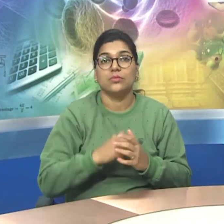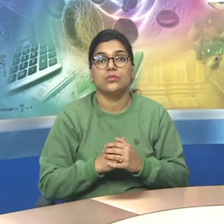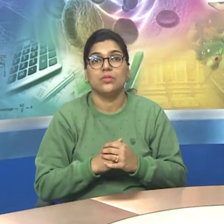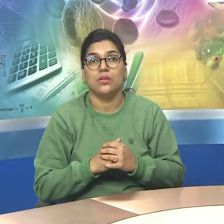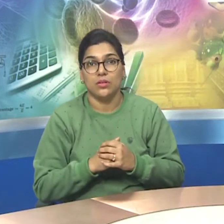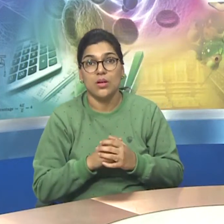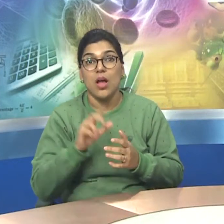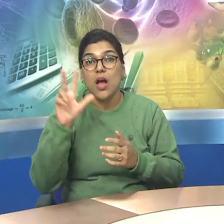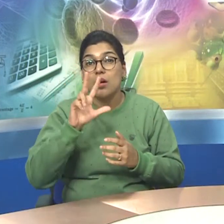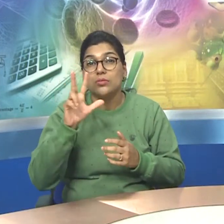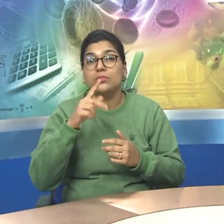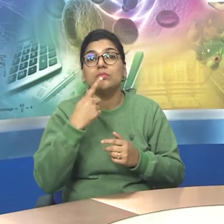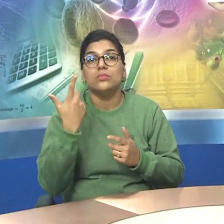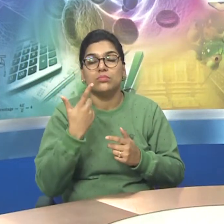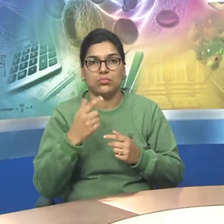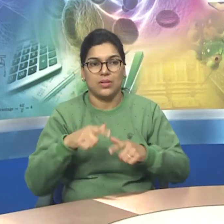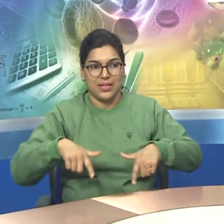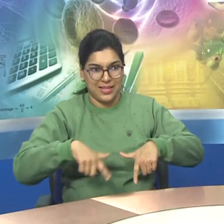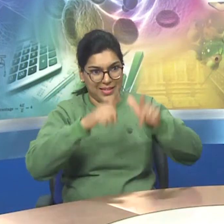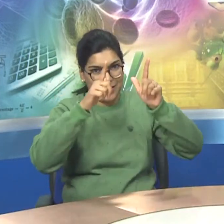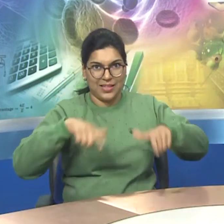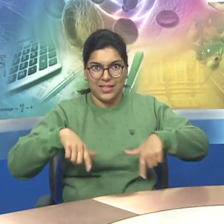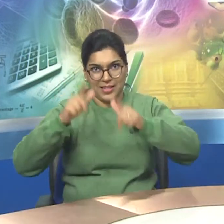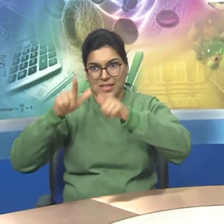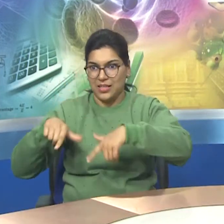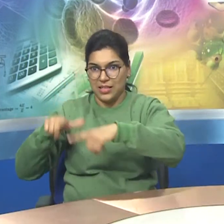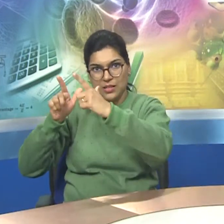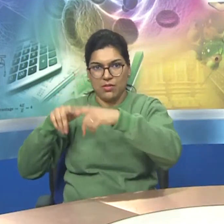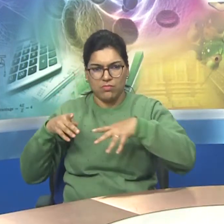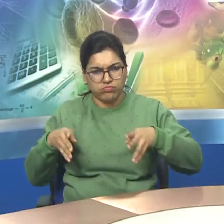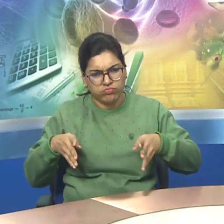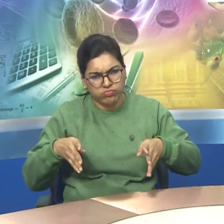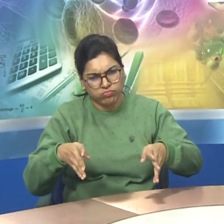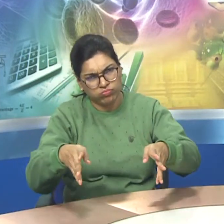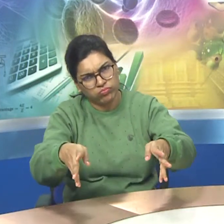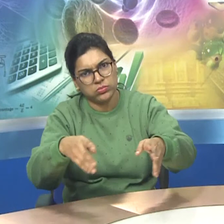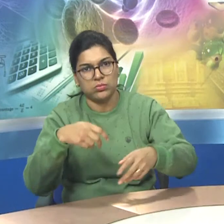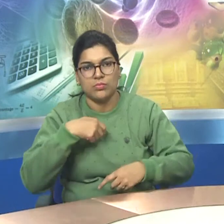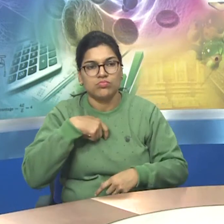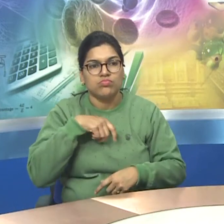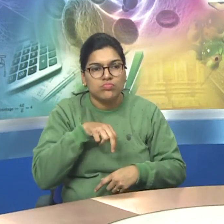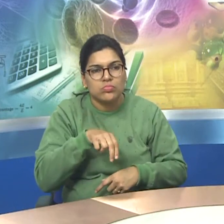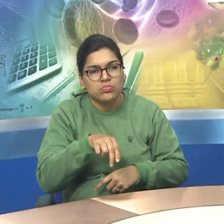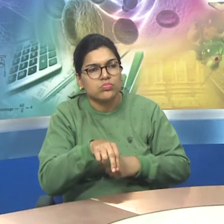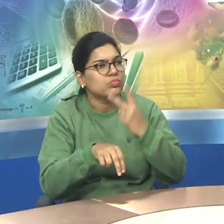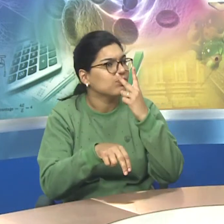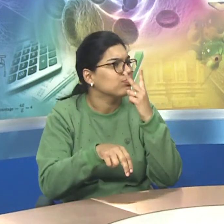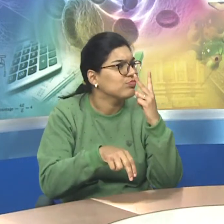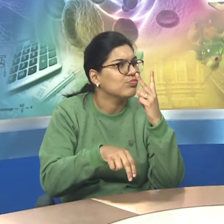Eighth word is